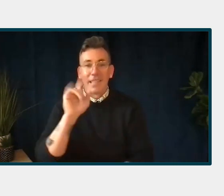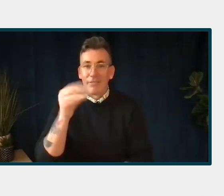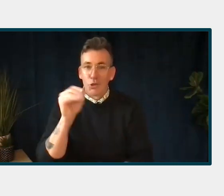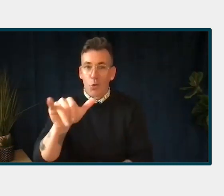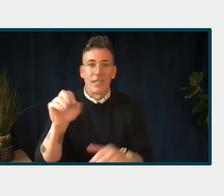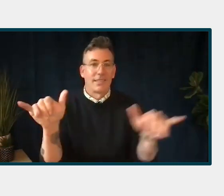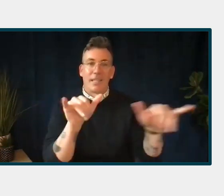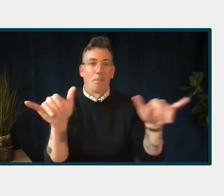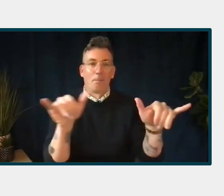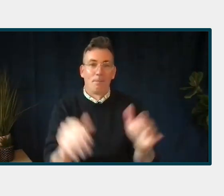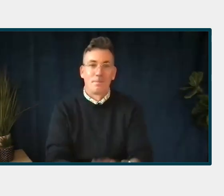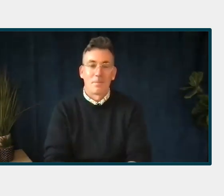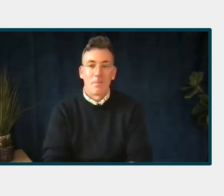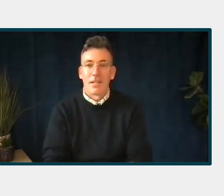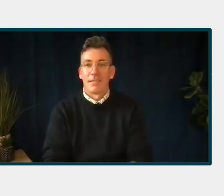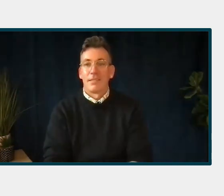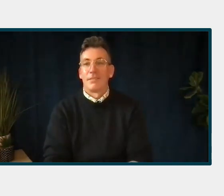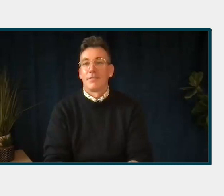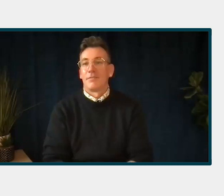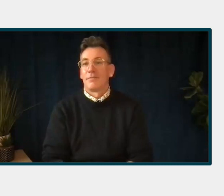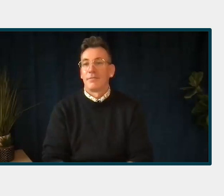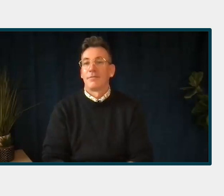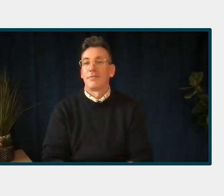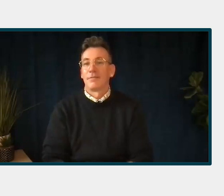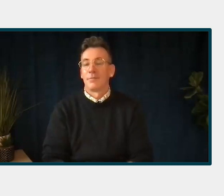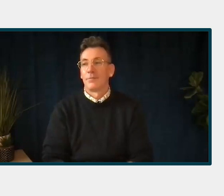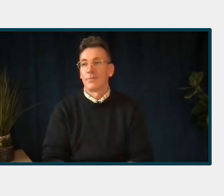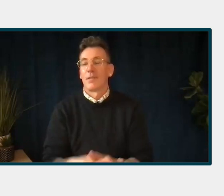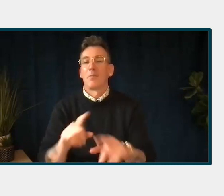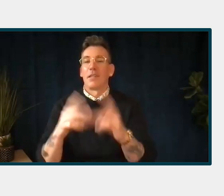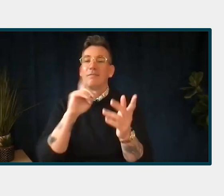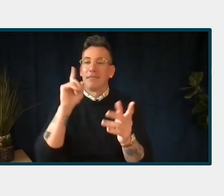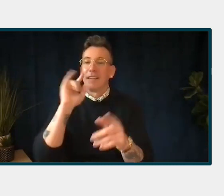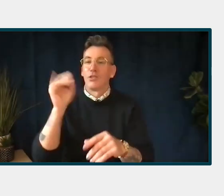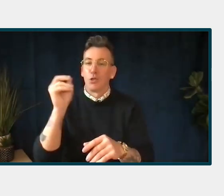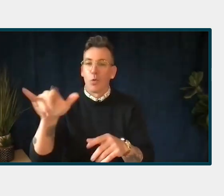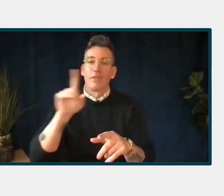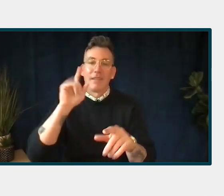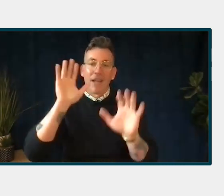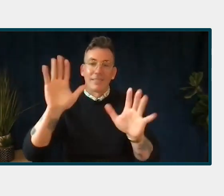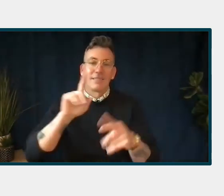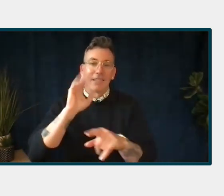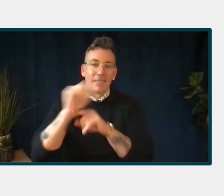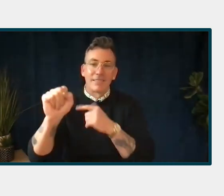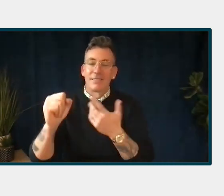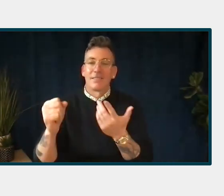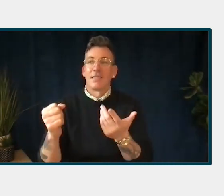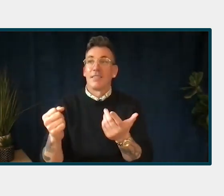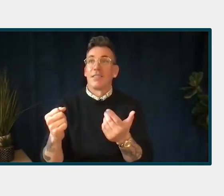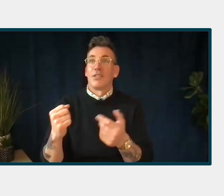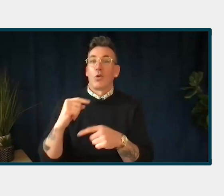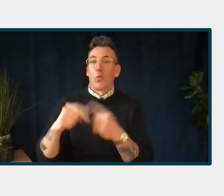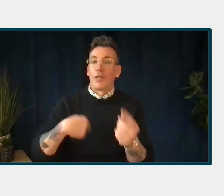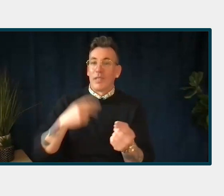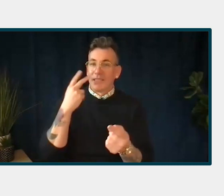humor. Deaf joy, there's a commonality, right? But deaf joy